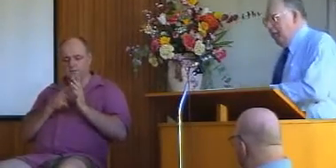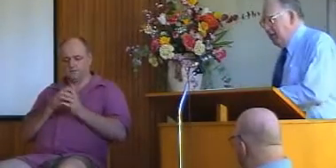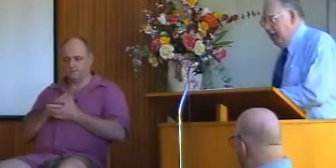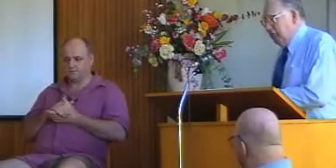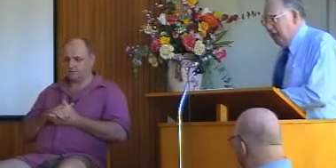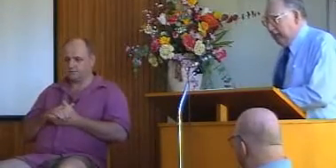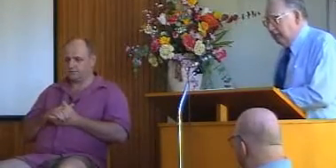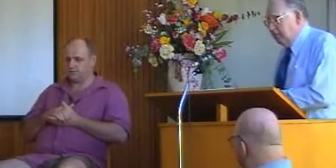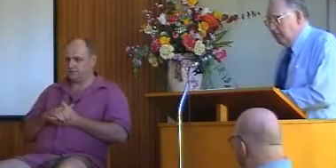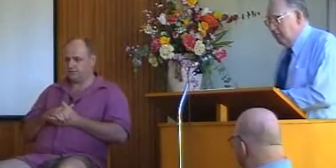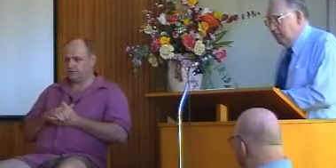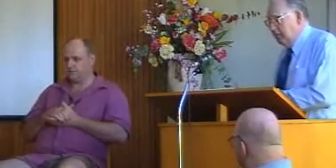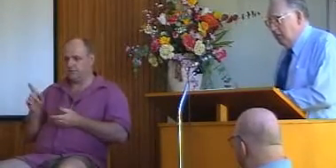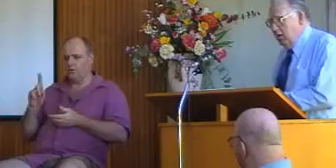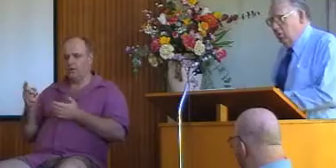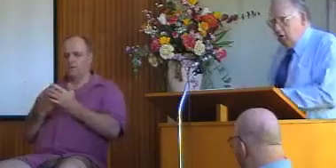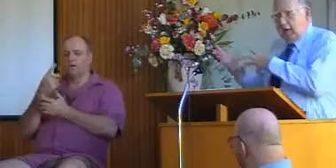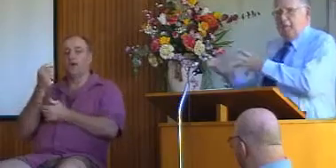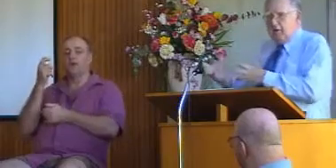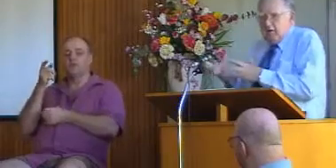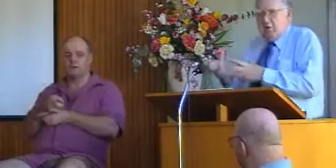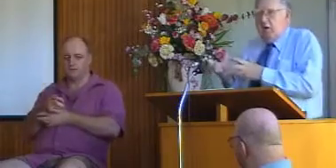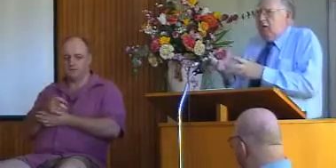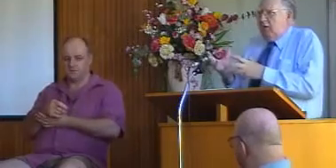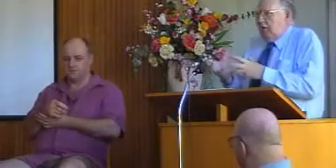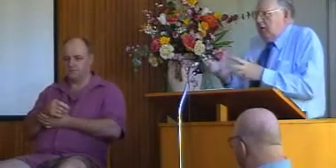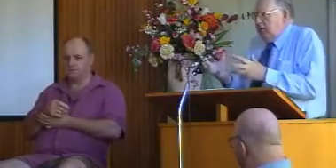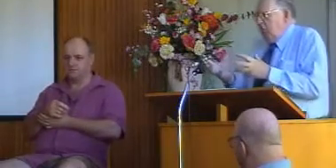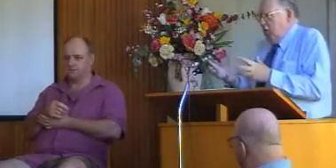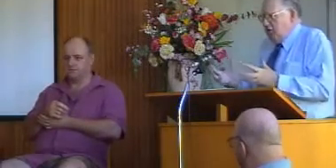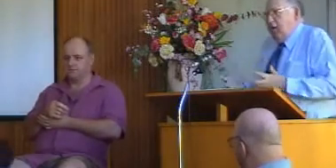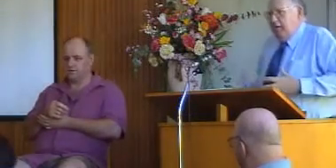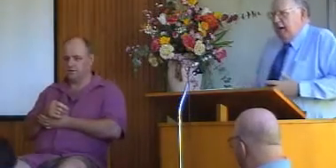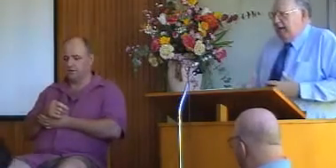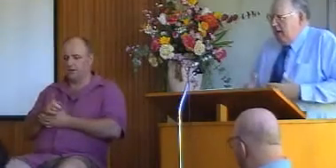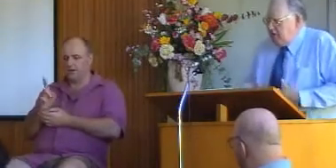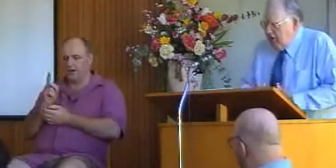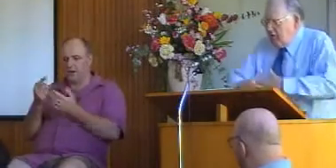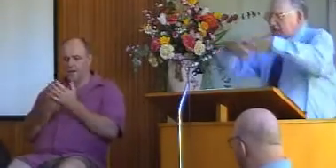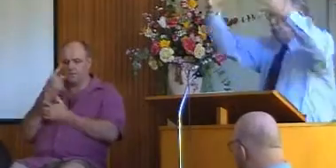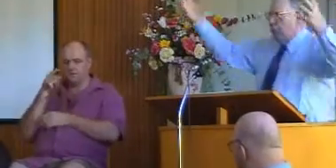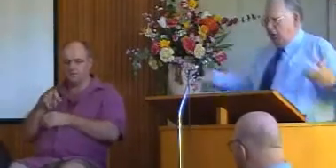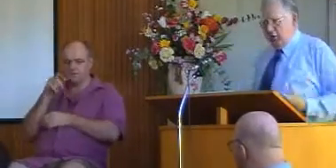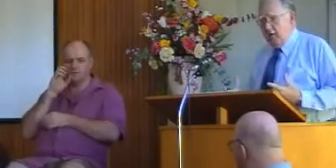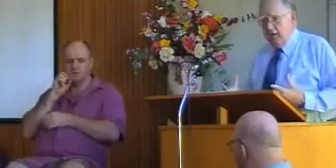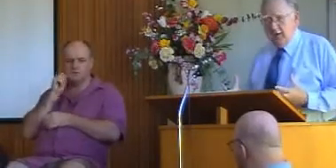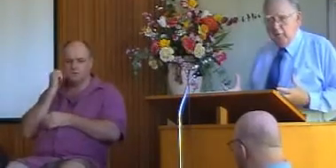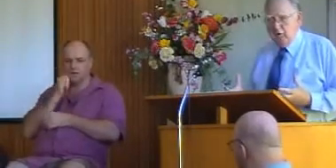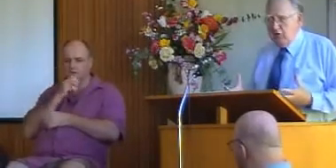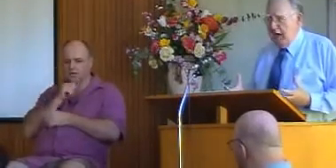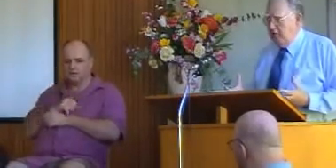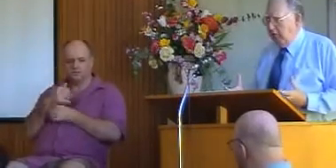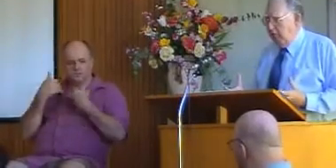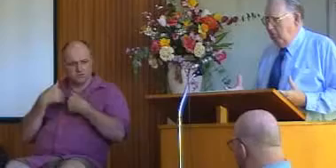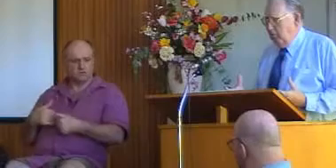what happened after that? What happened to this person that had so much wealth that he was